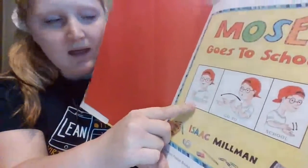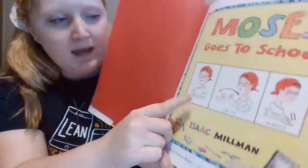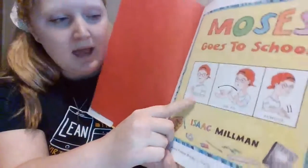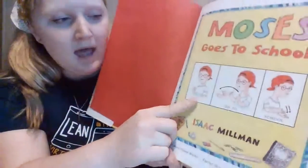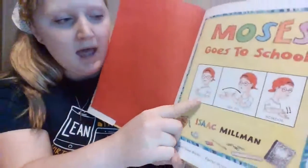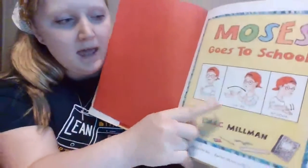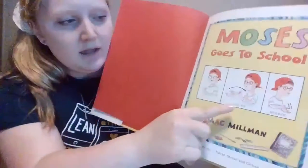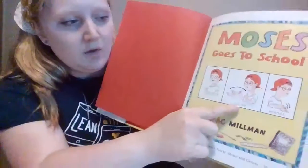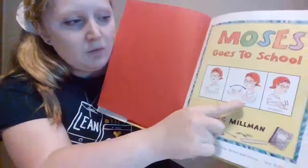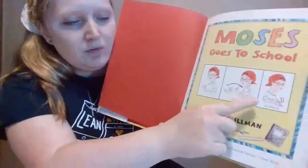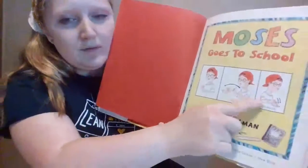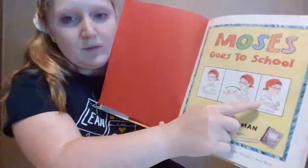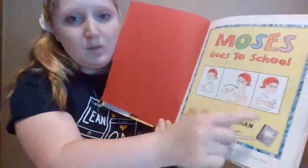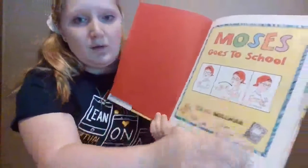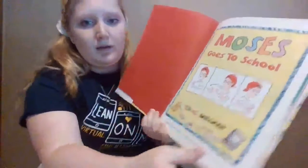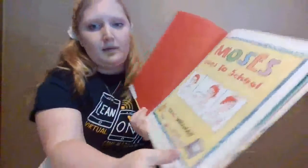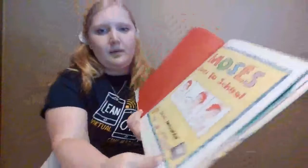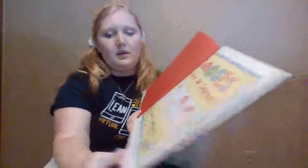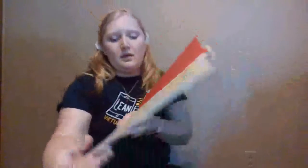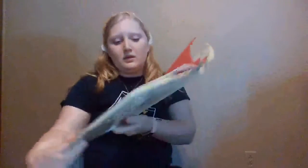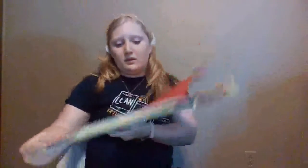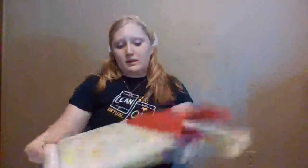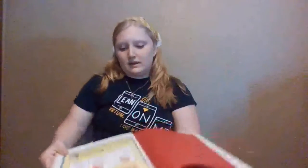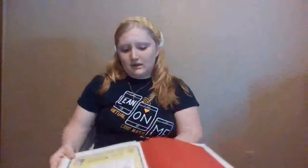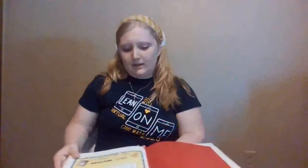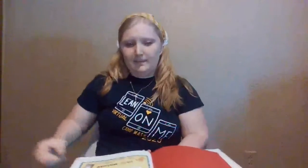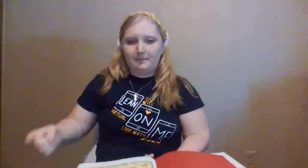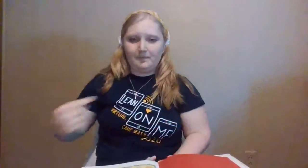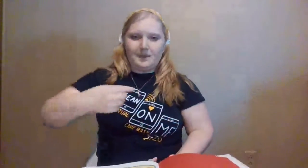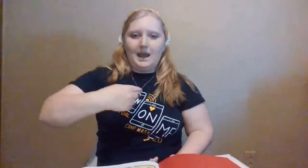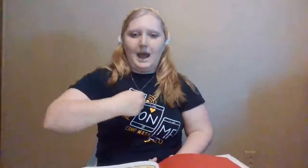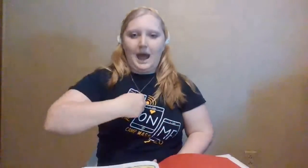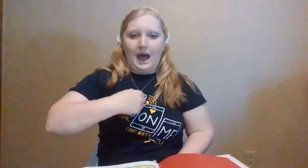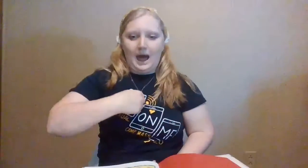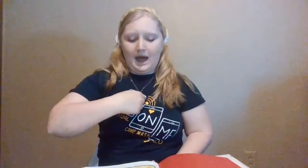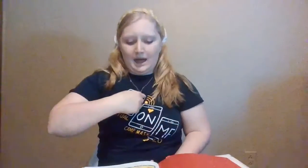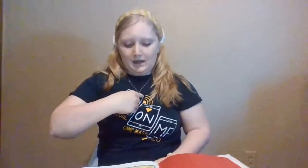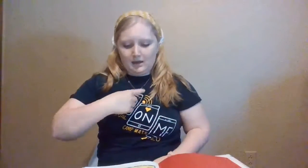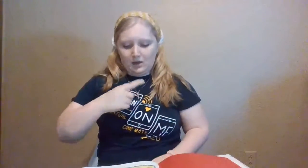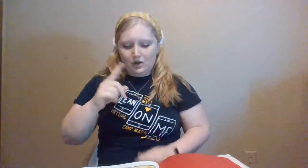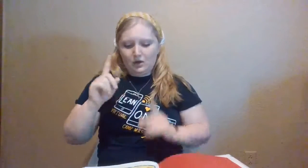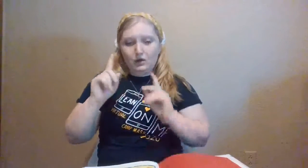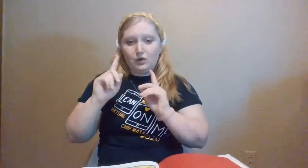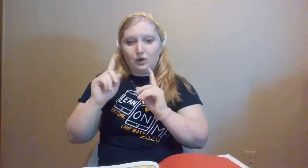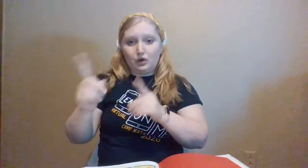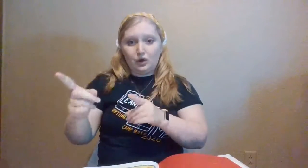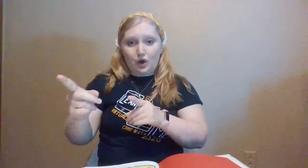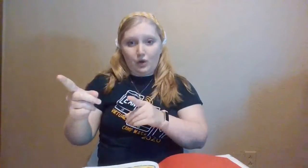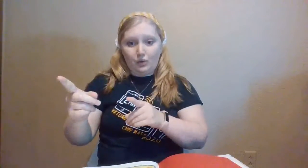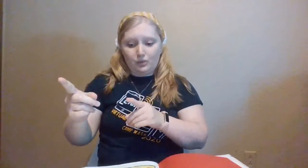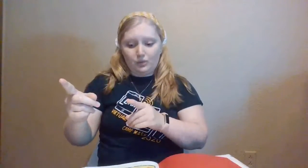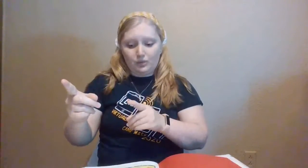sign I go to school. So let's do it. I go